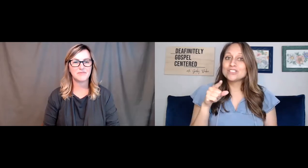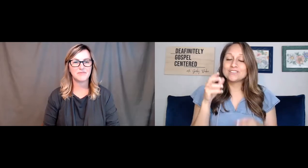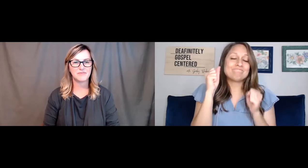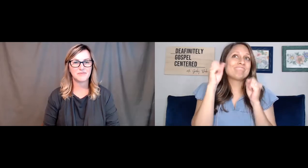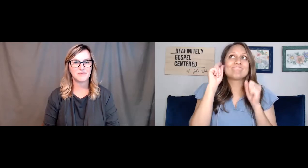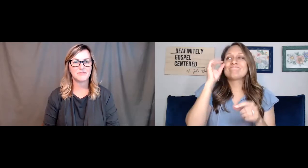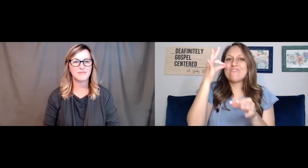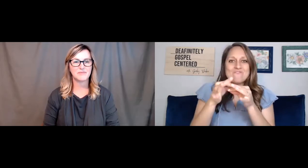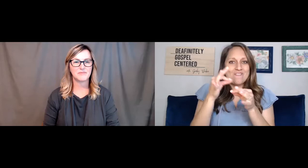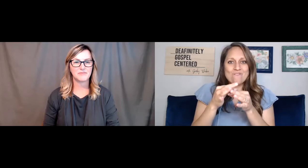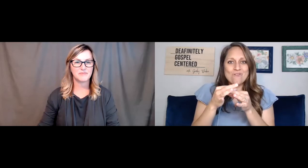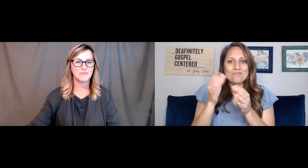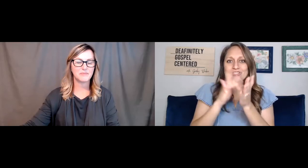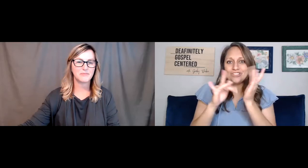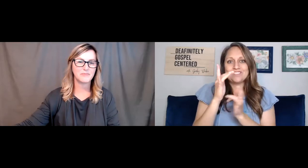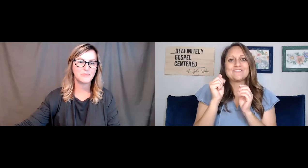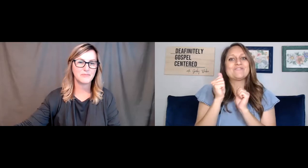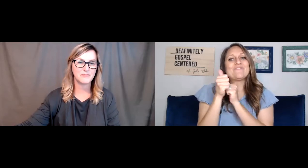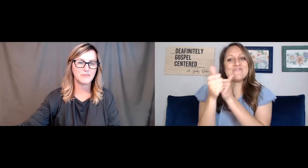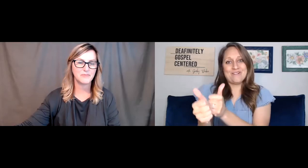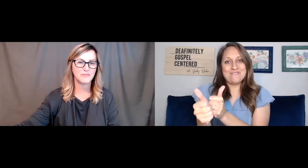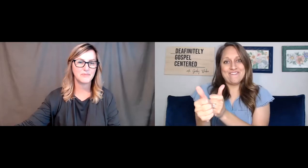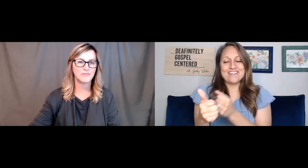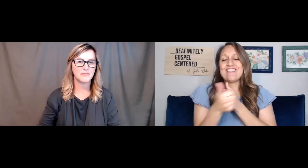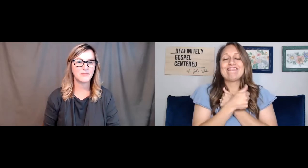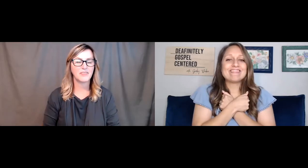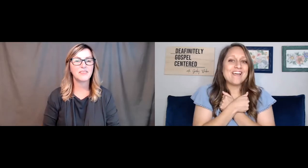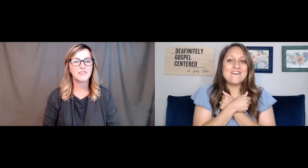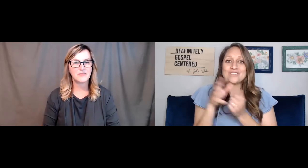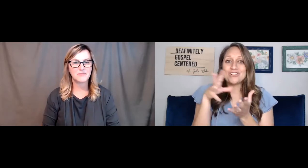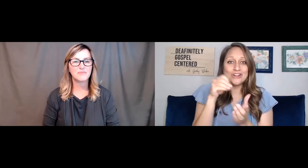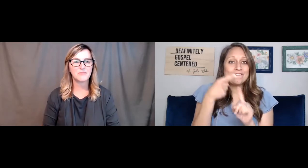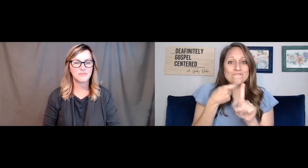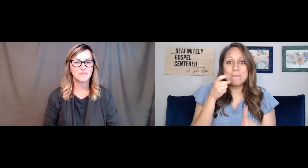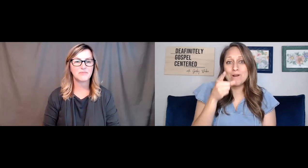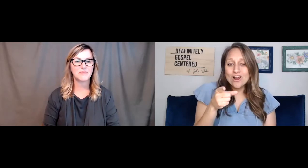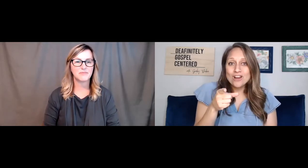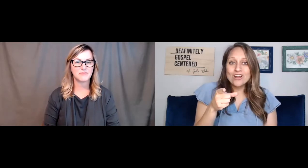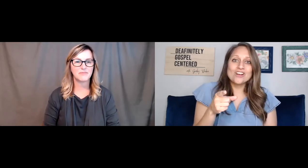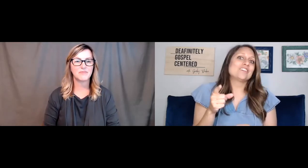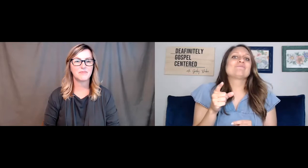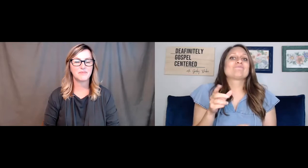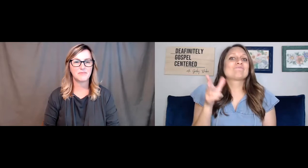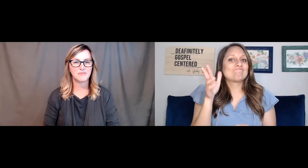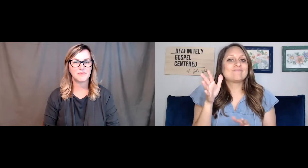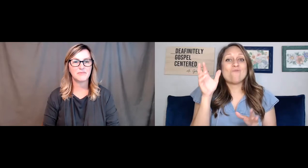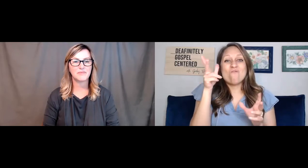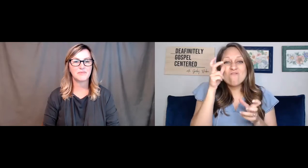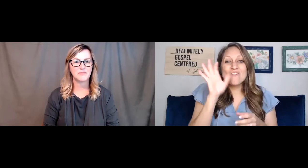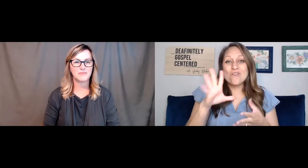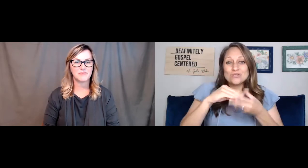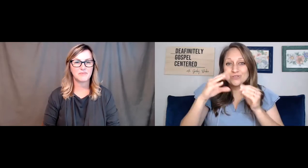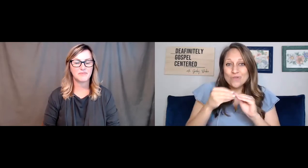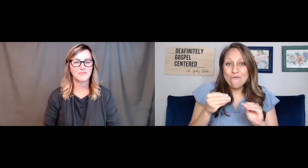She is just an amazing and faithful follower of Jesus. And I just love learning from her and hearing the